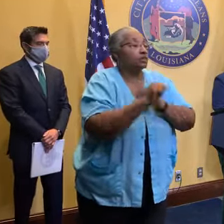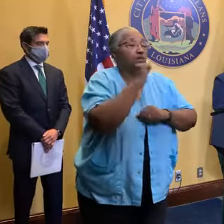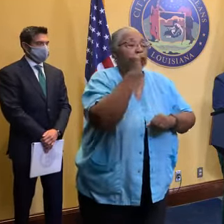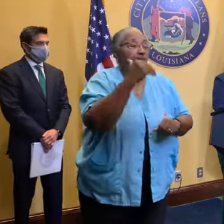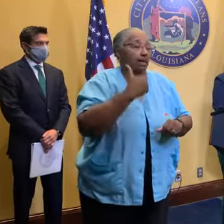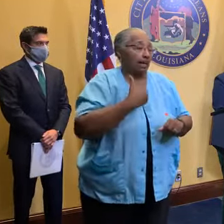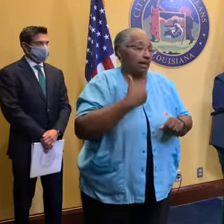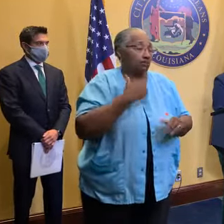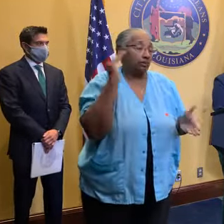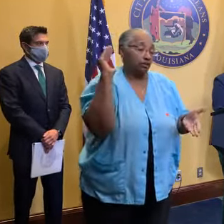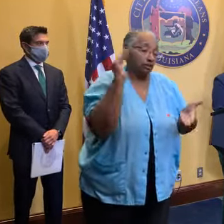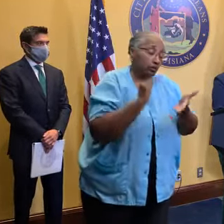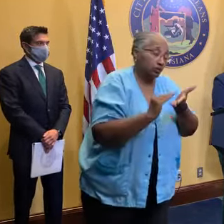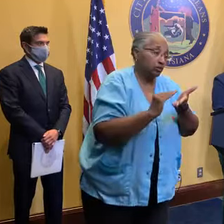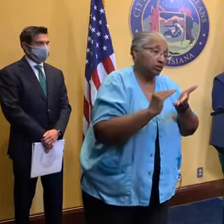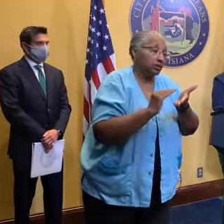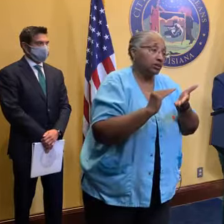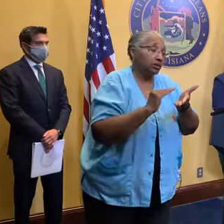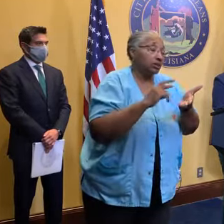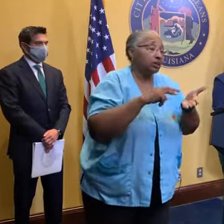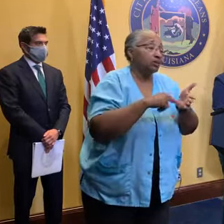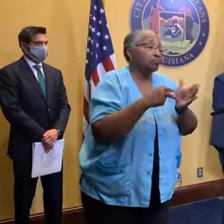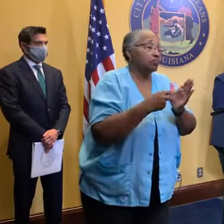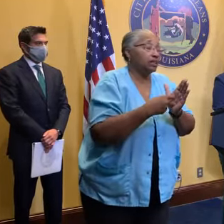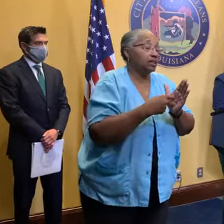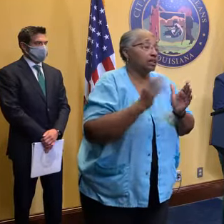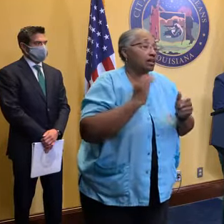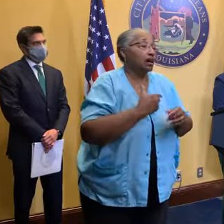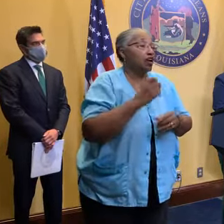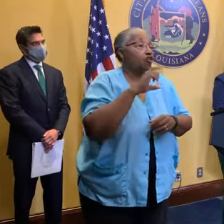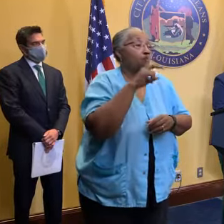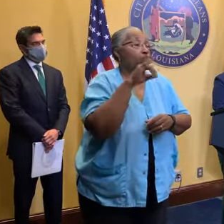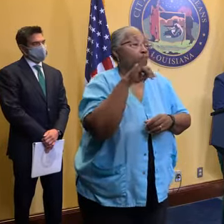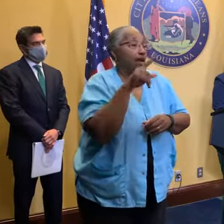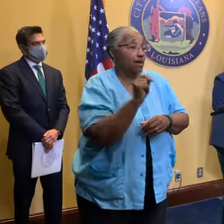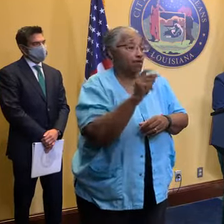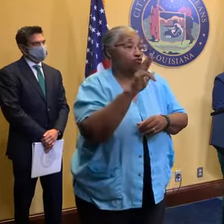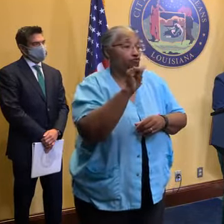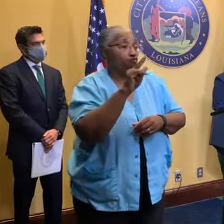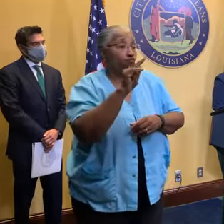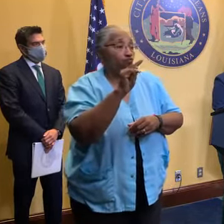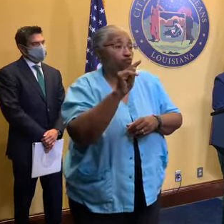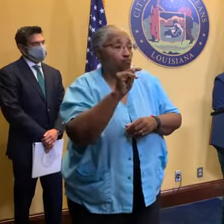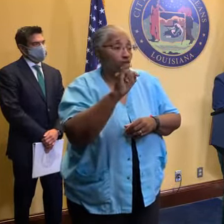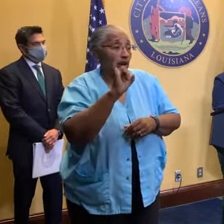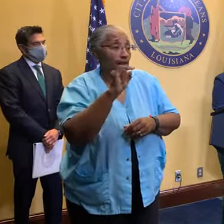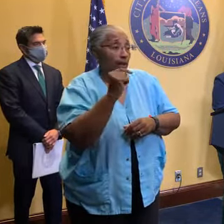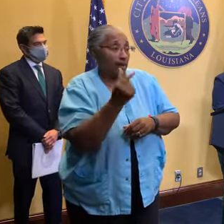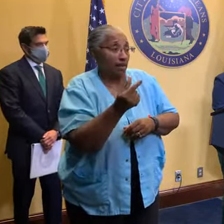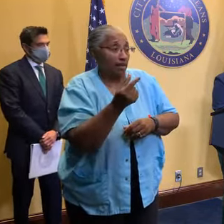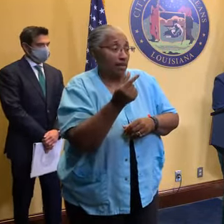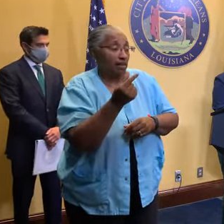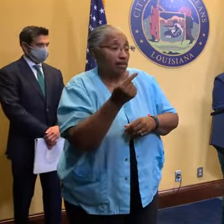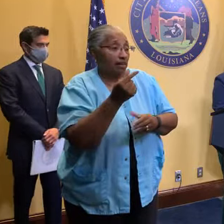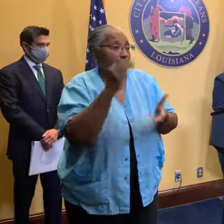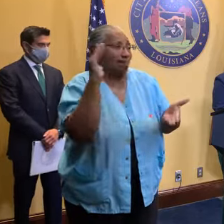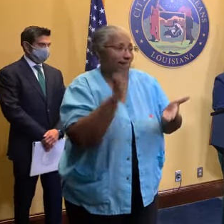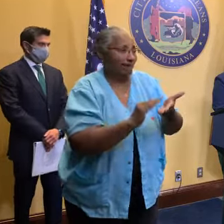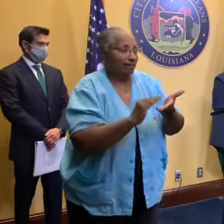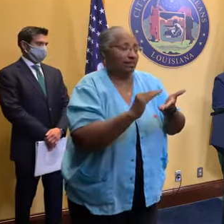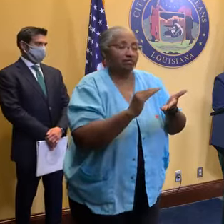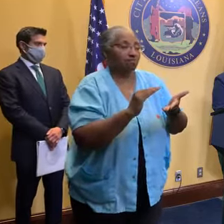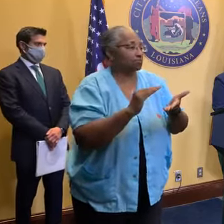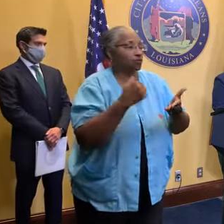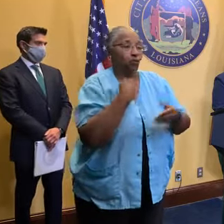a decrease as it relates to a downgrade in our credit rating. That is huge. Many cities are experiencing that right